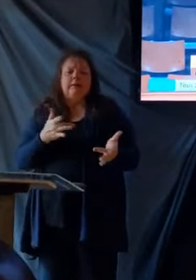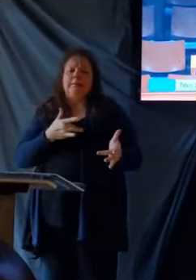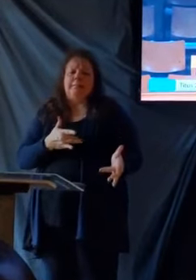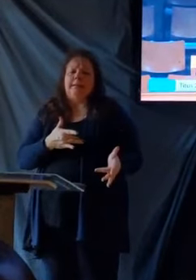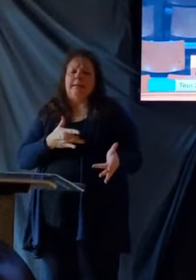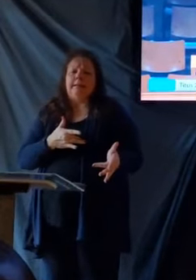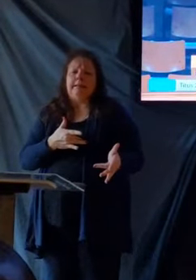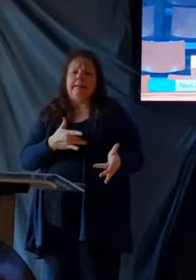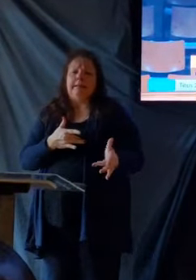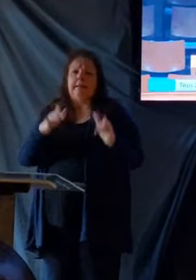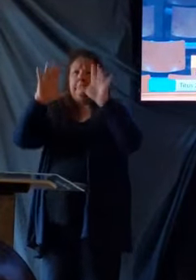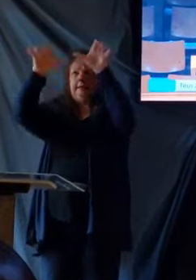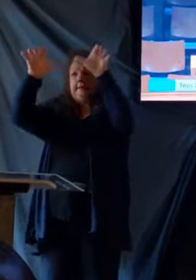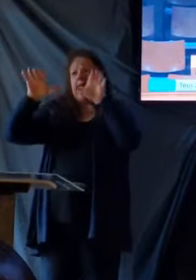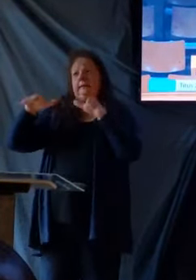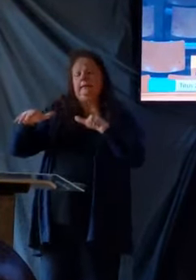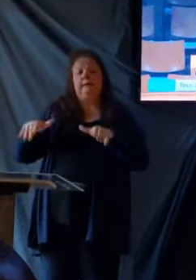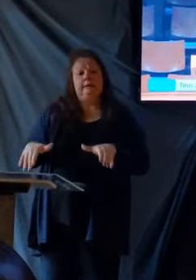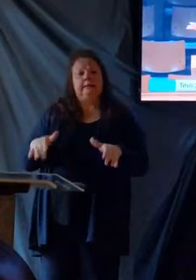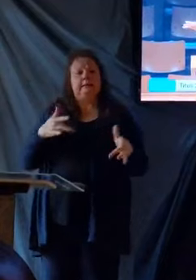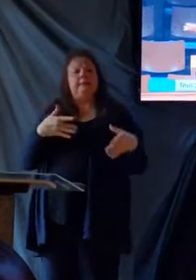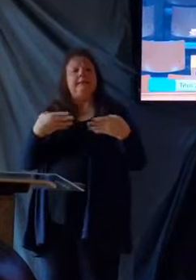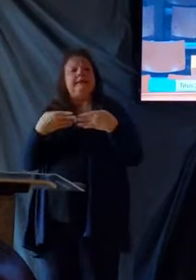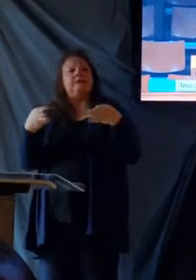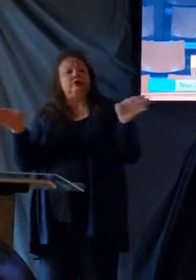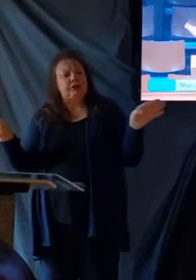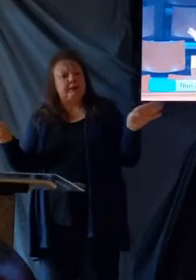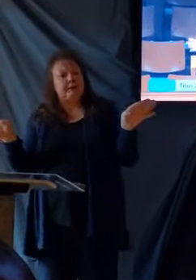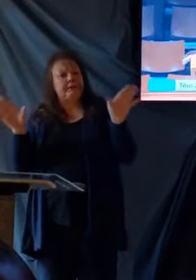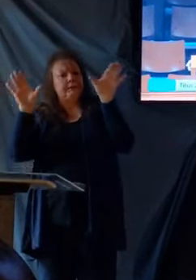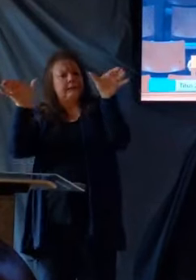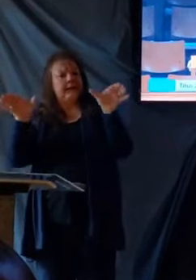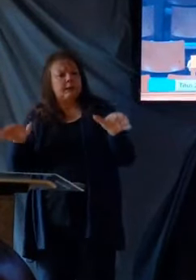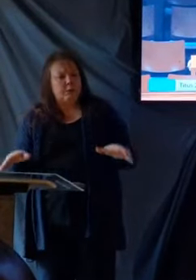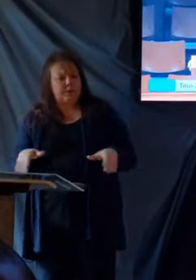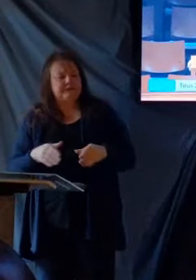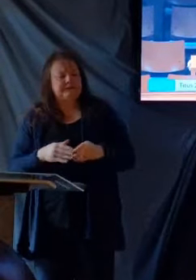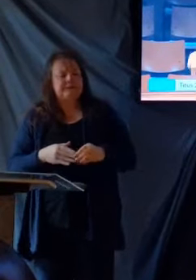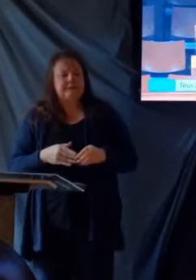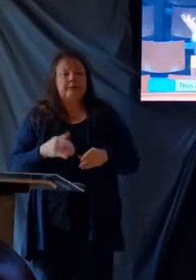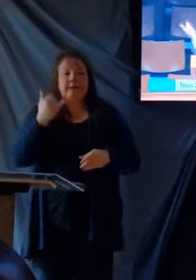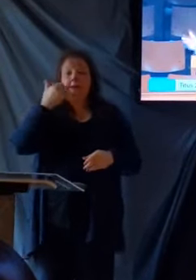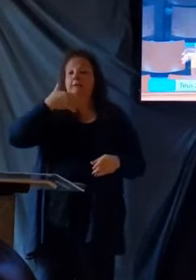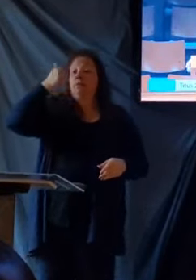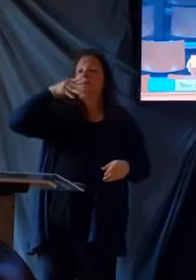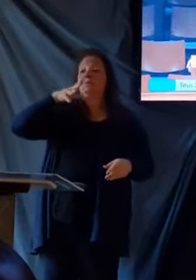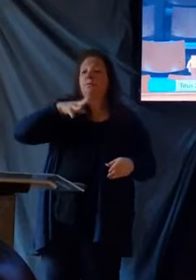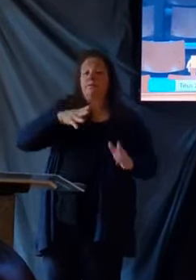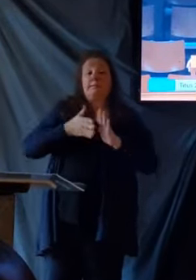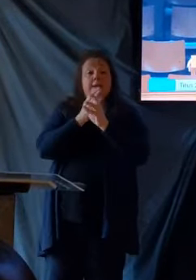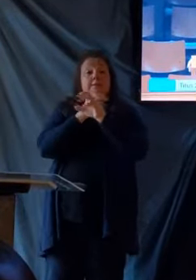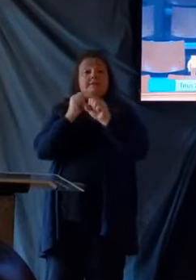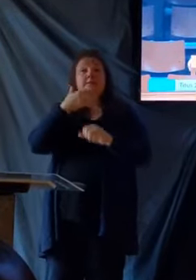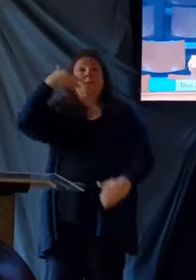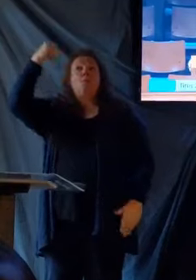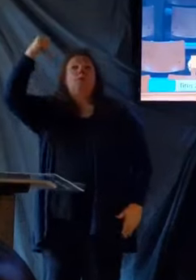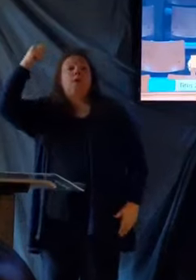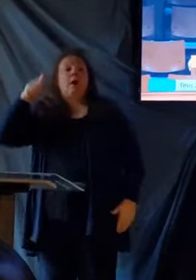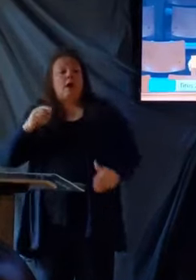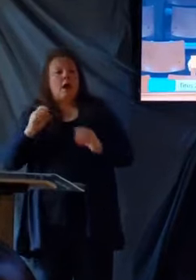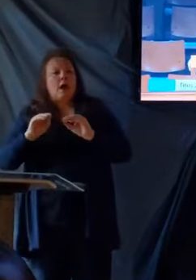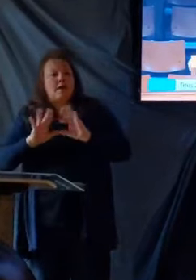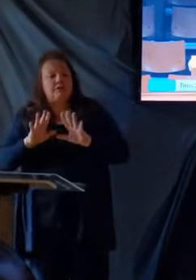in dividing up the group. And these are general categories and so on. If an older woman gets saved at an older age, obviously